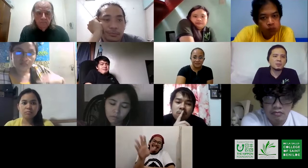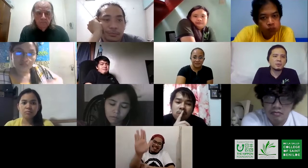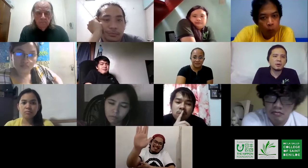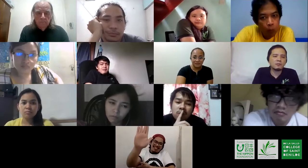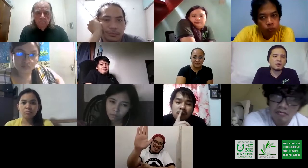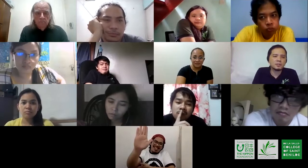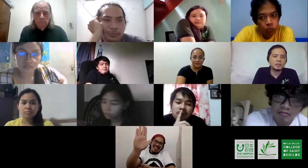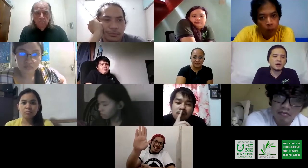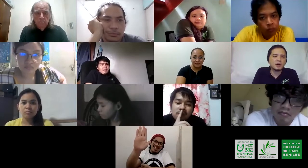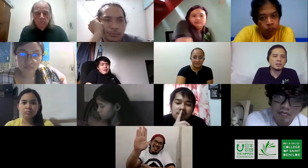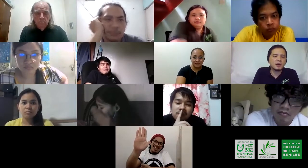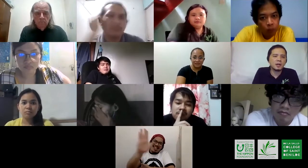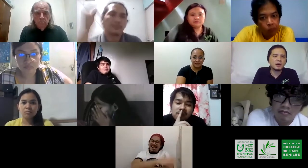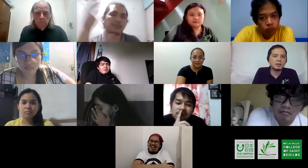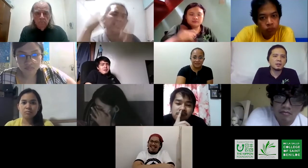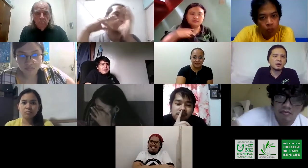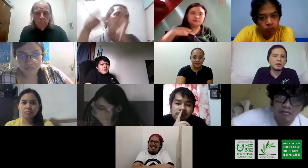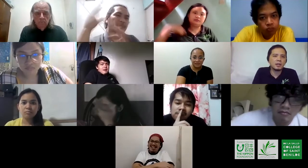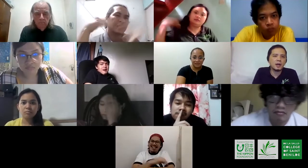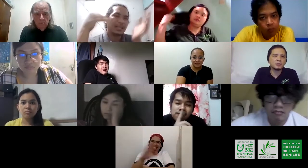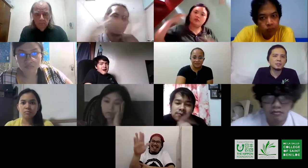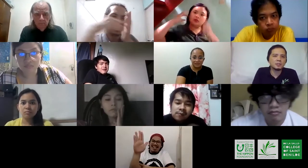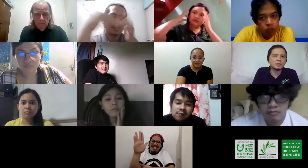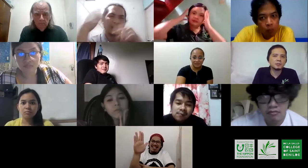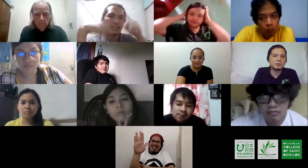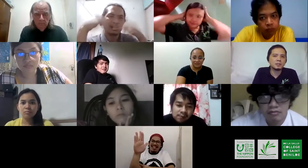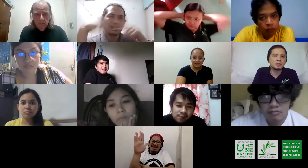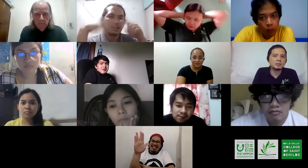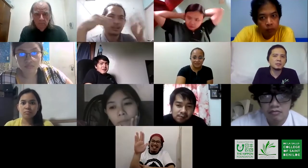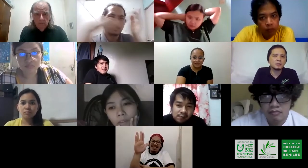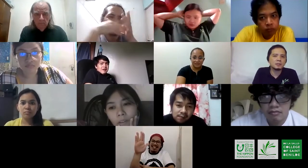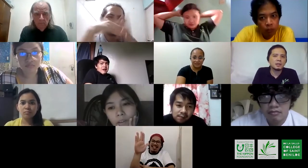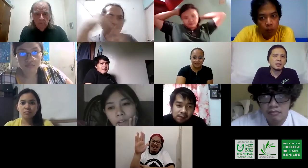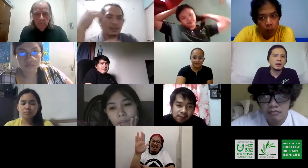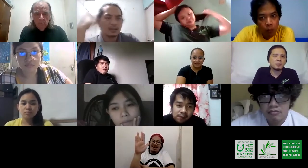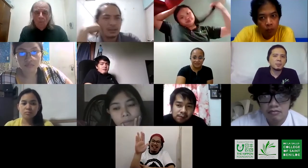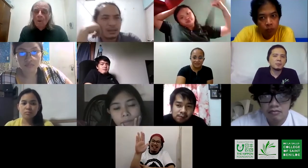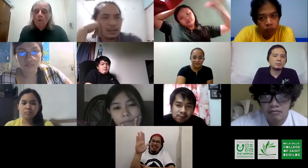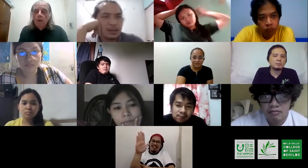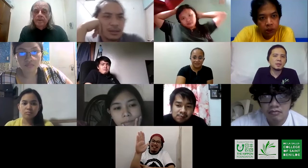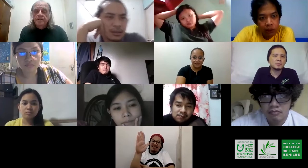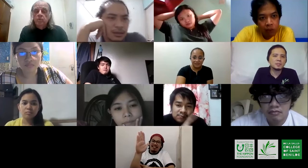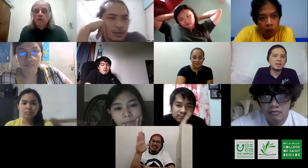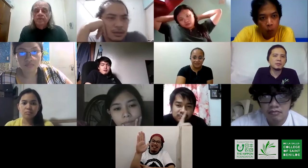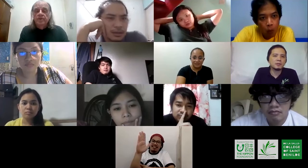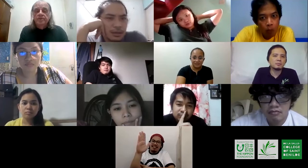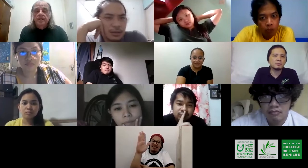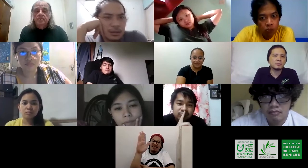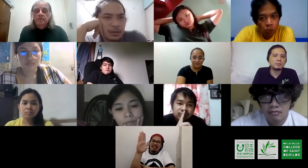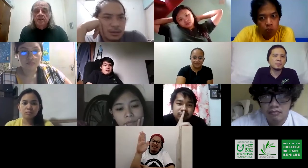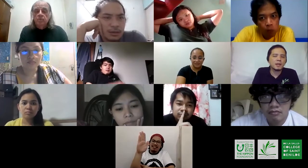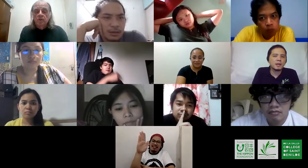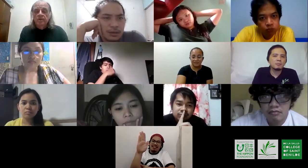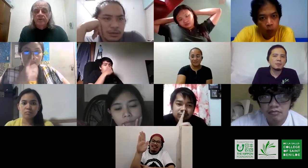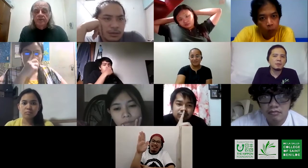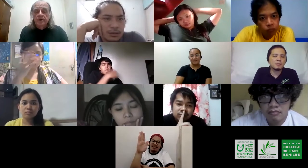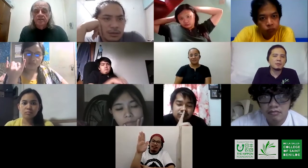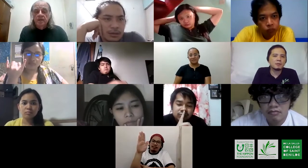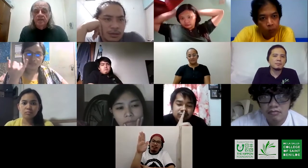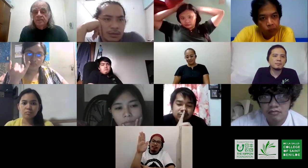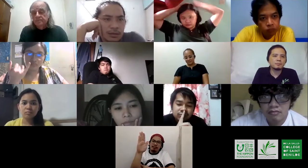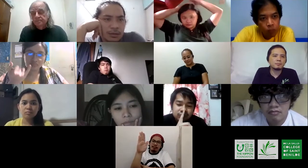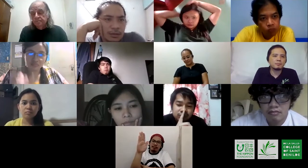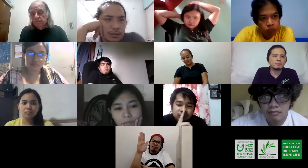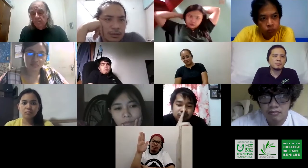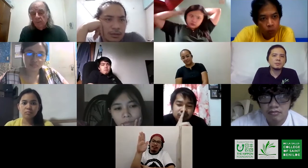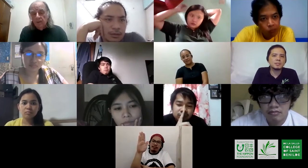that's what we're focusing on, learning how to greet. well, that's one of the things. That's one of the things,